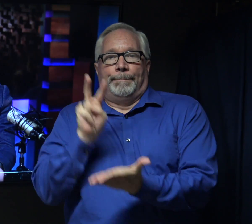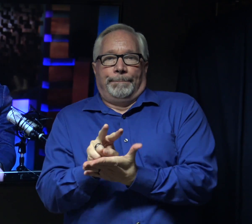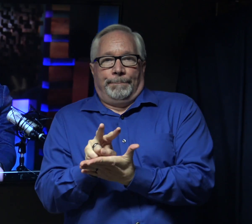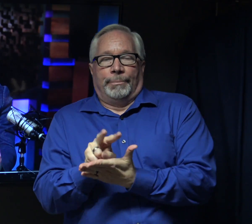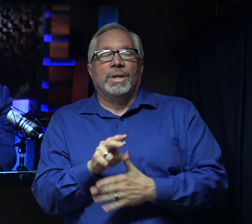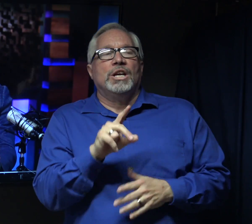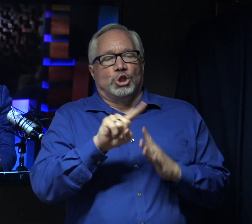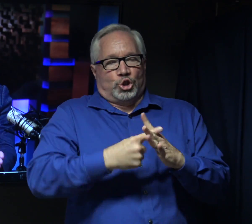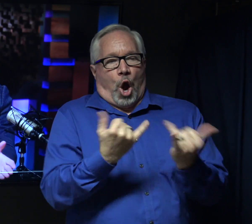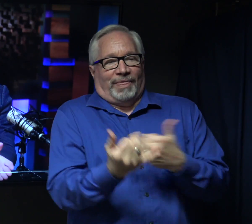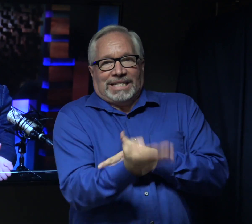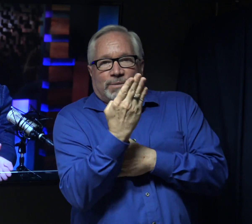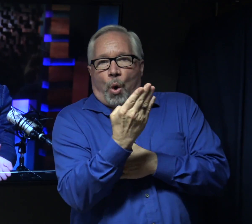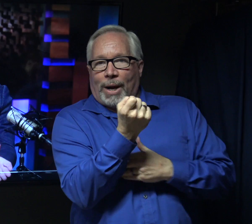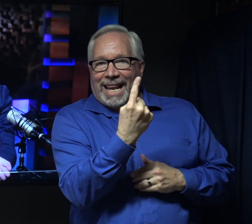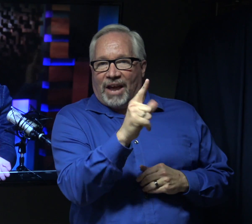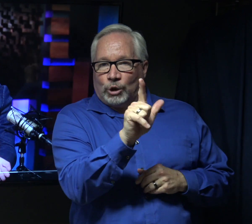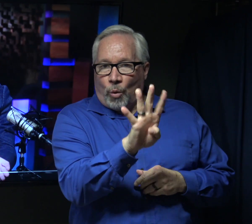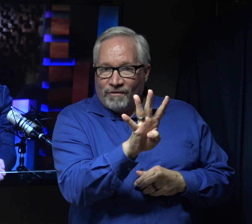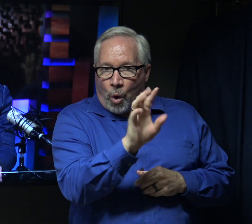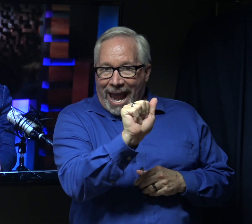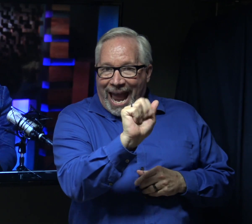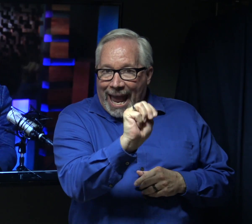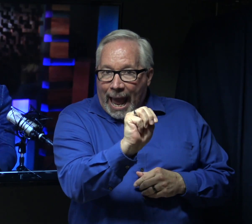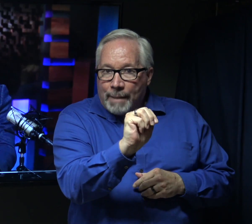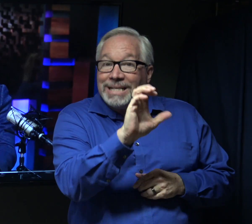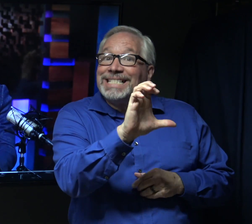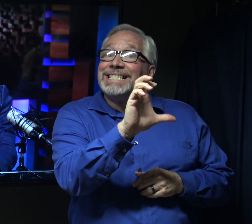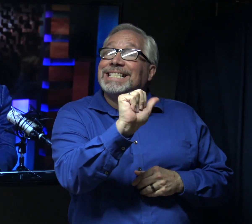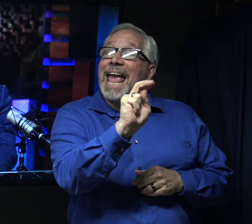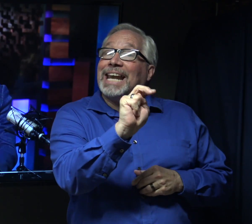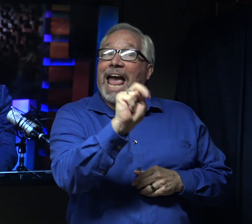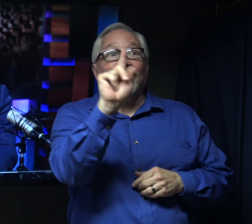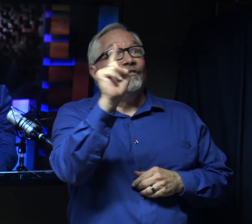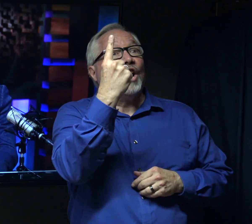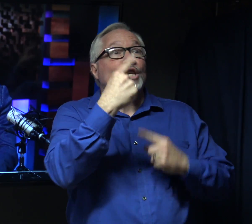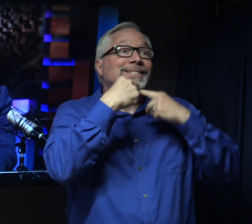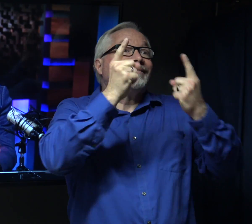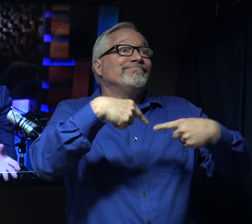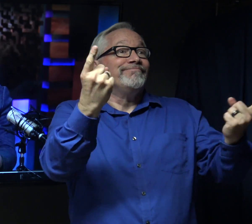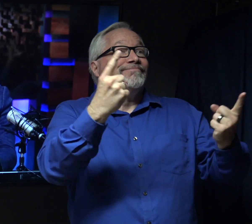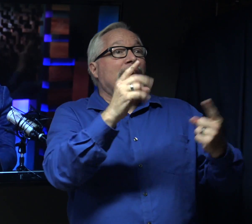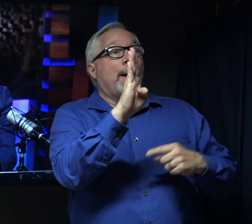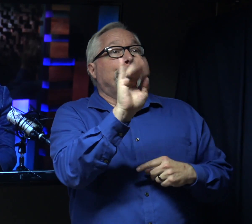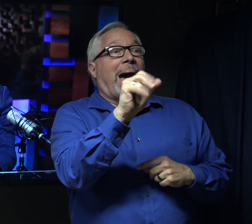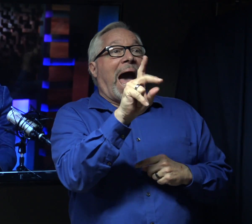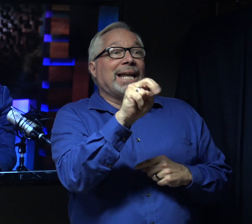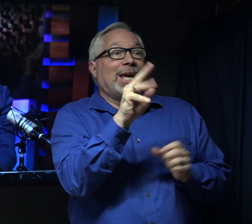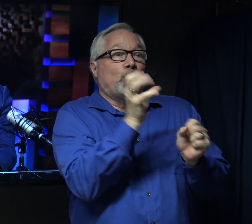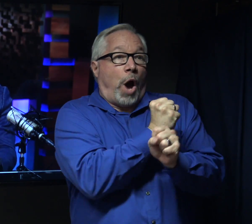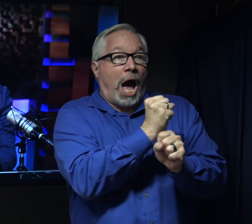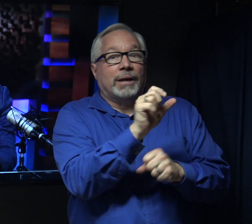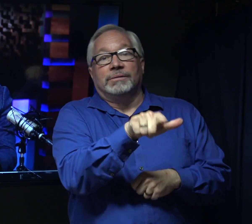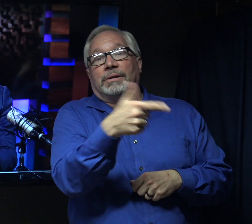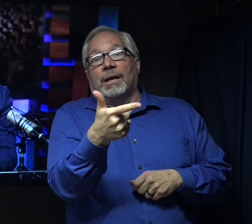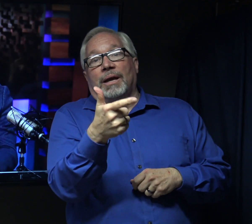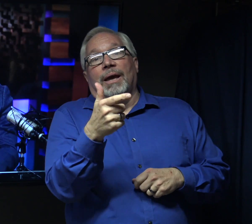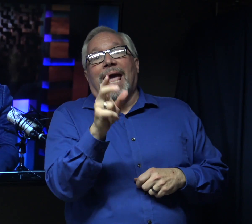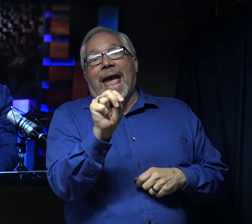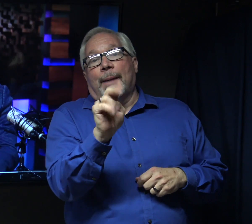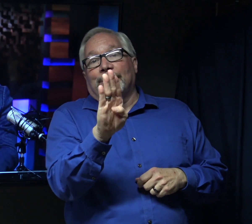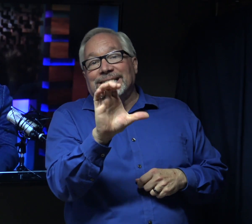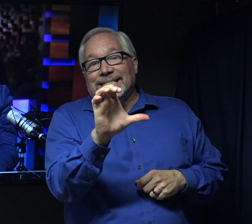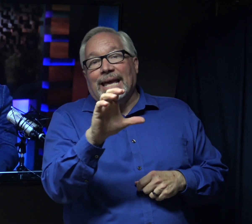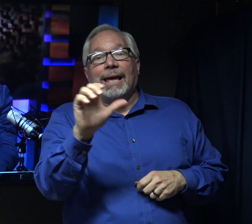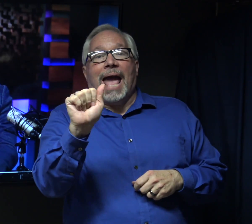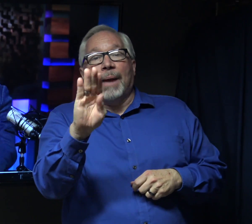11:24 a.m. with none other than CNN, of course. NBC, ABC, MSNBC all soon followed that, and then about 2 or 3